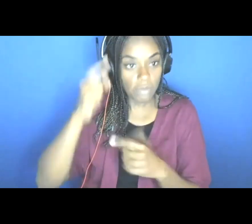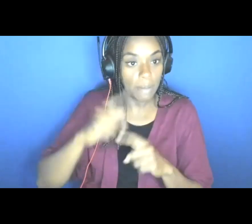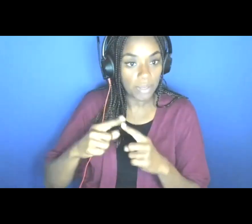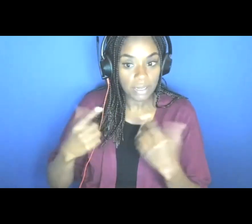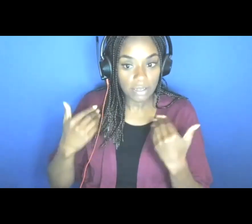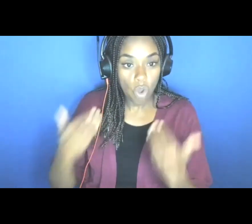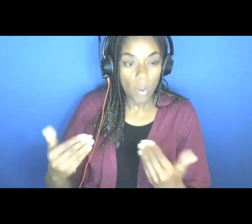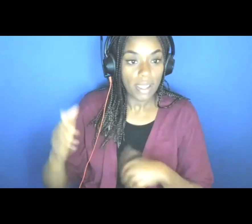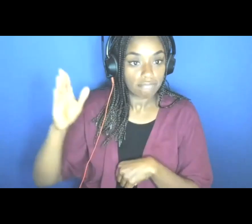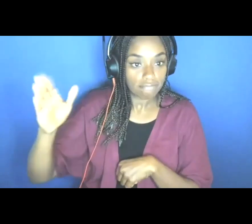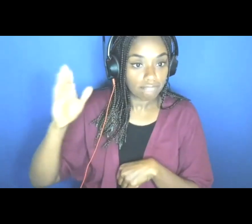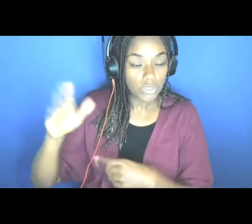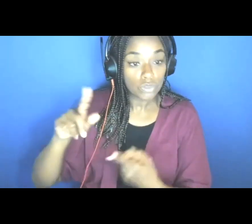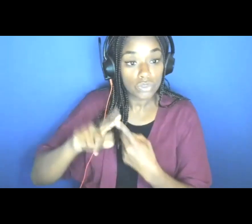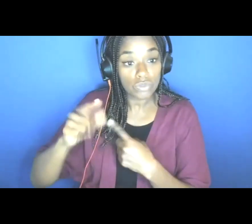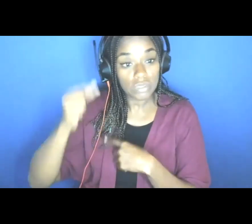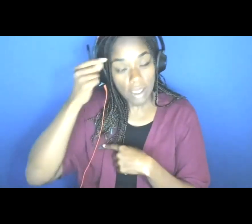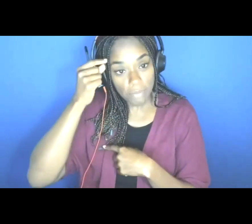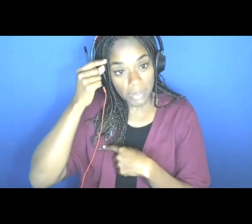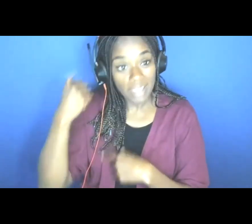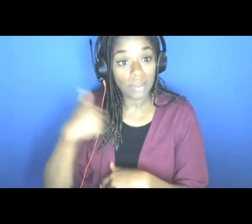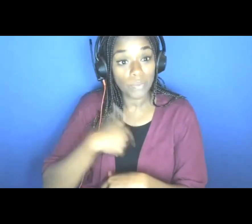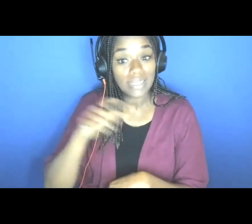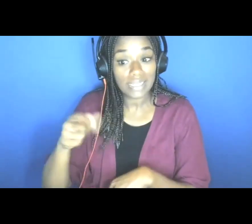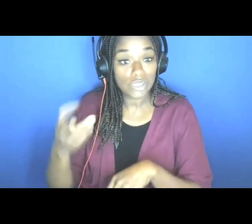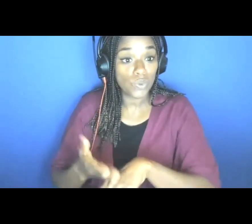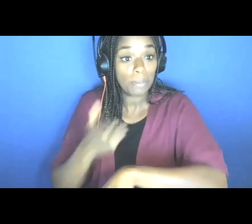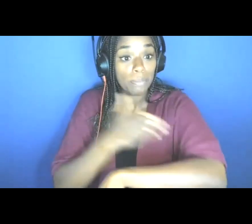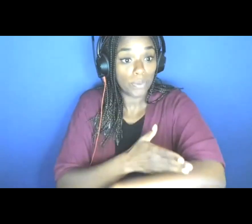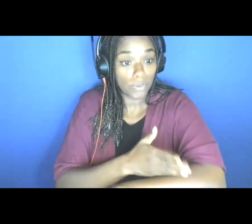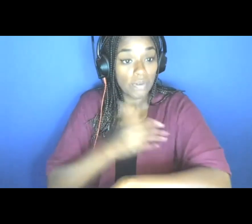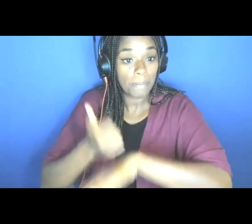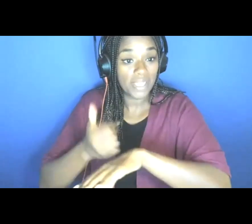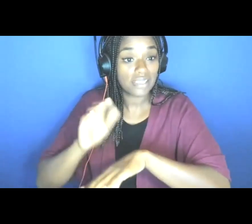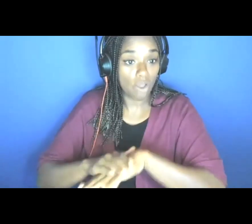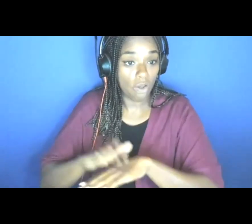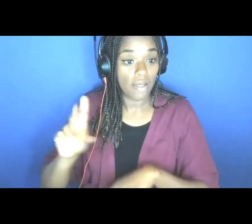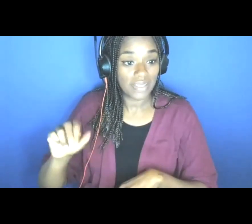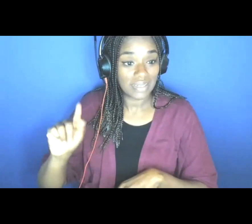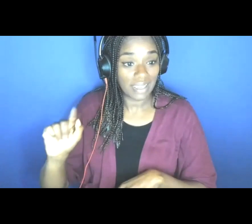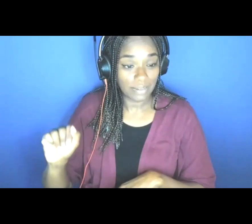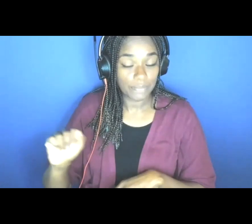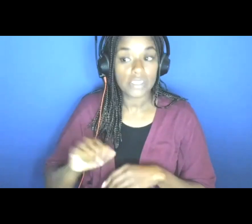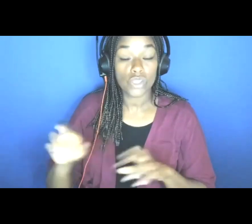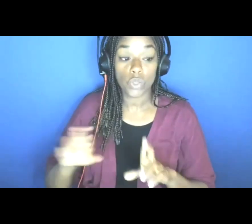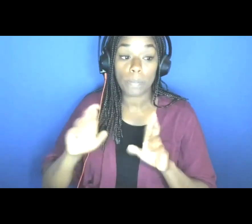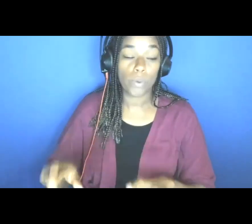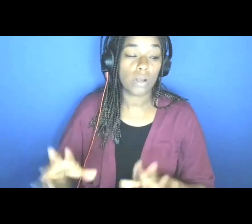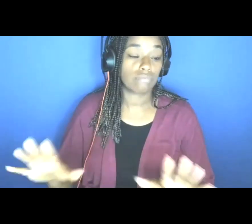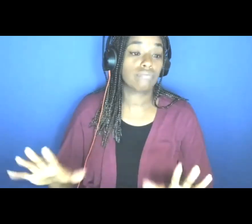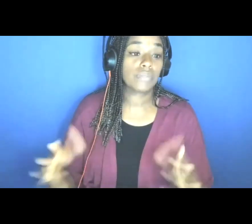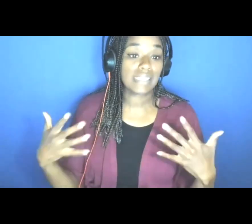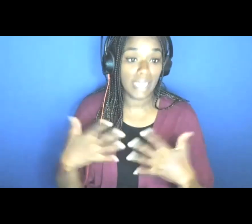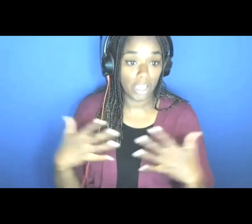we need to do better based on the data. So the report revealed some pretty alarming trends, particularly